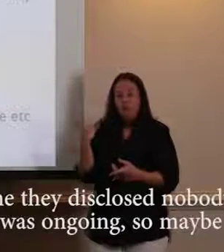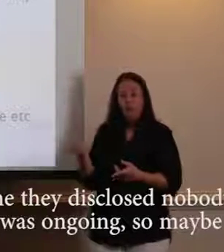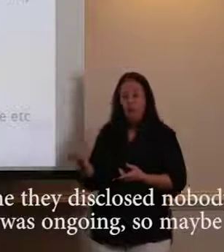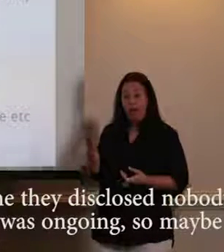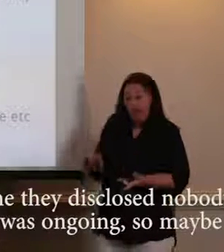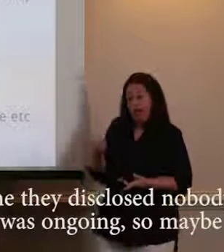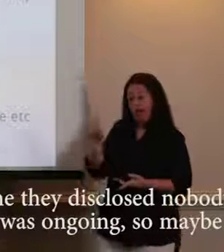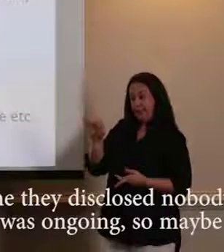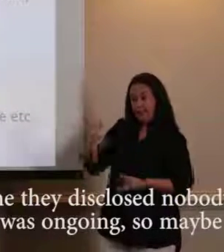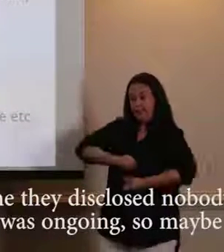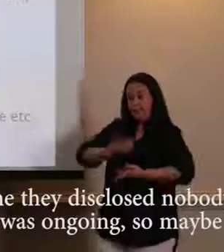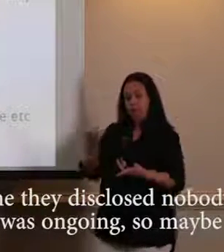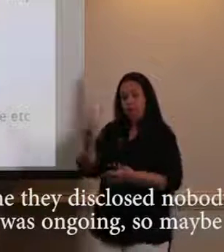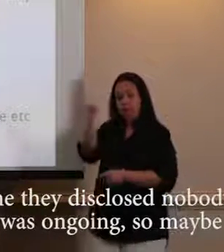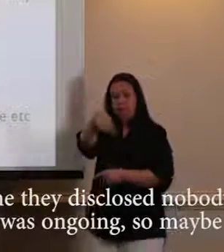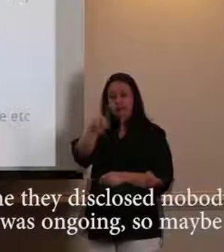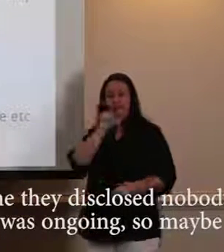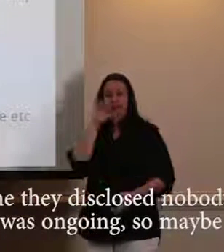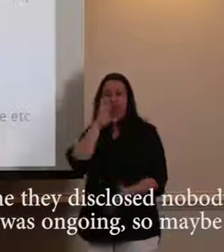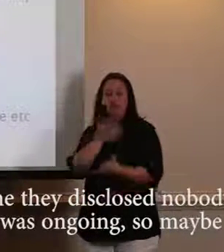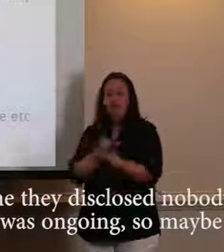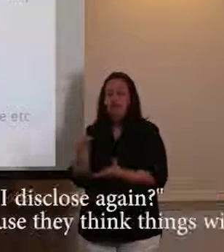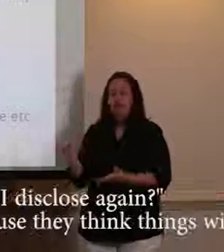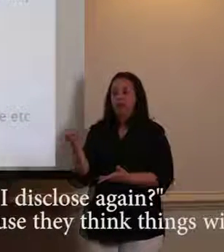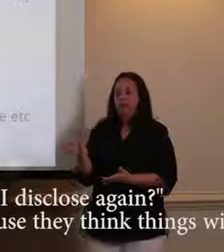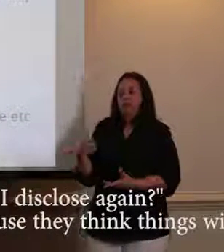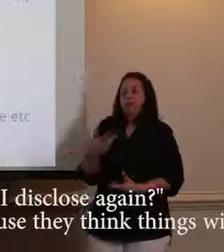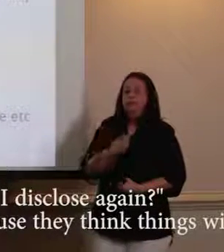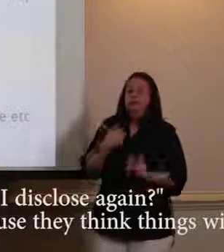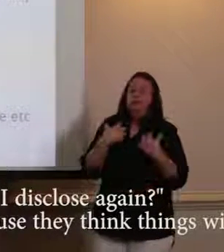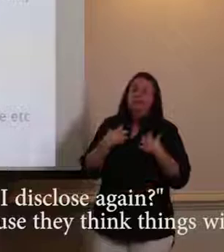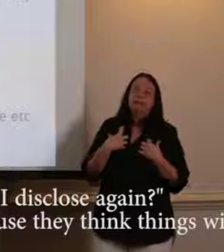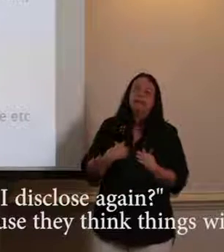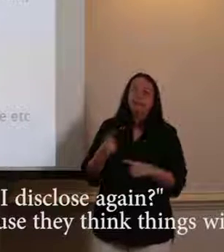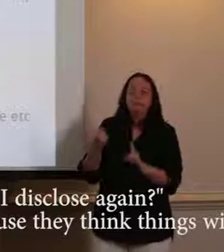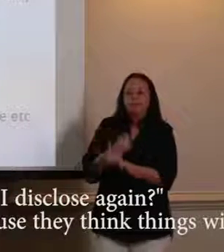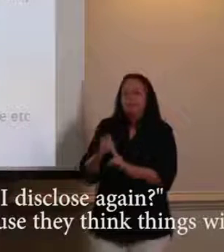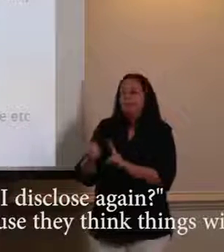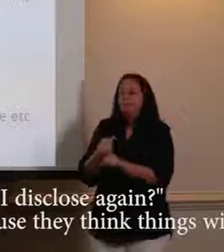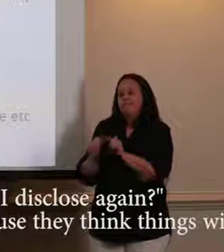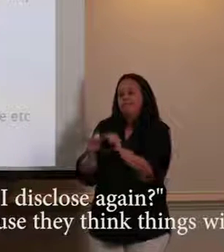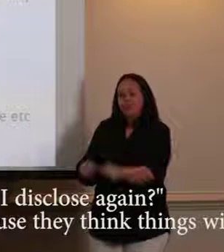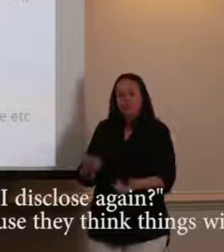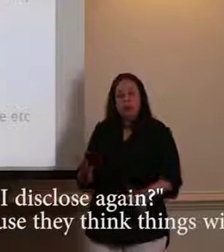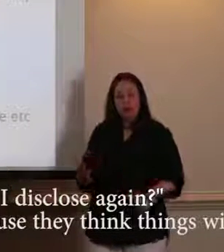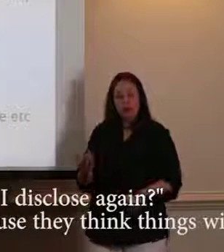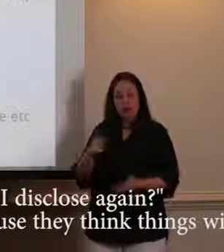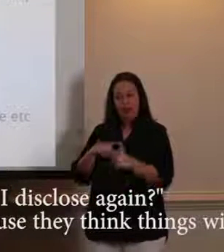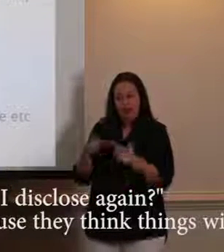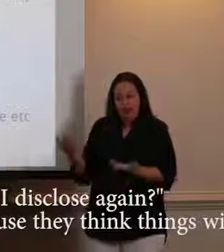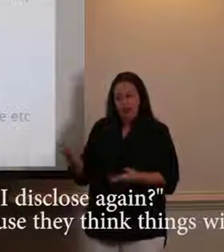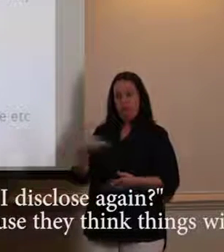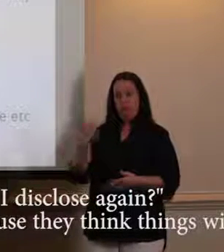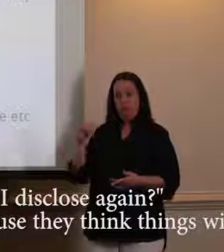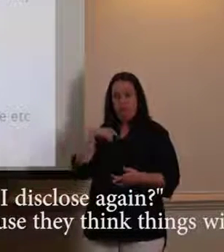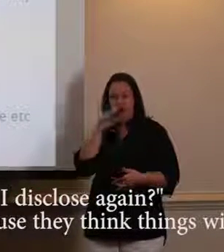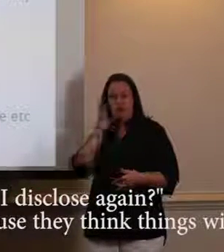disclosed, nobody believed them and the abuse was ongoing. So maybe they think, well, why should I disclose again? Oftentimes people hope because they think things